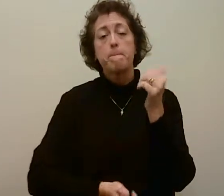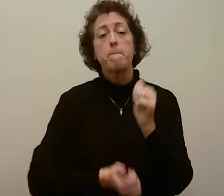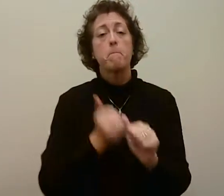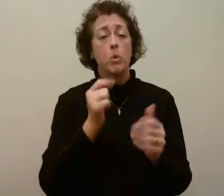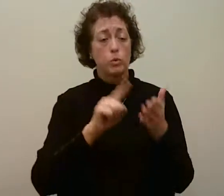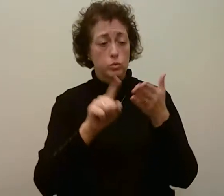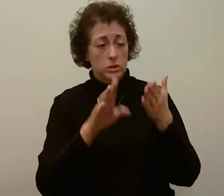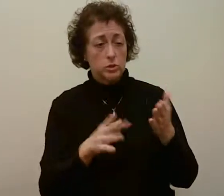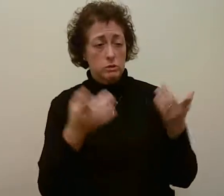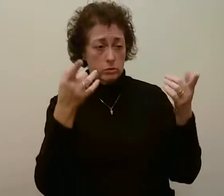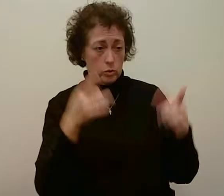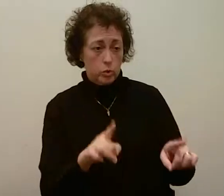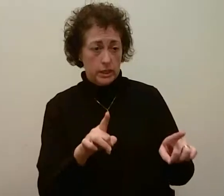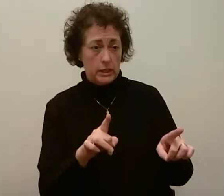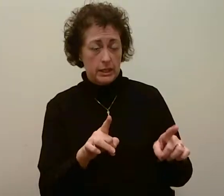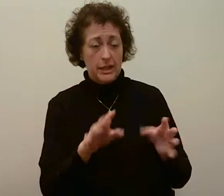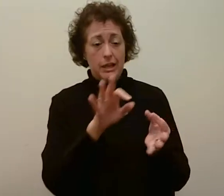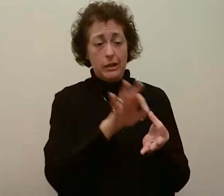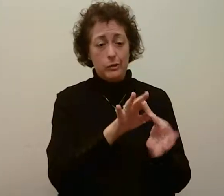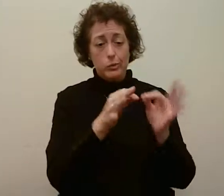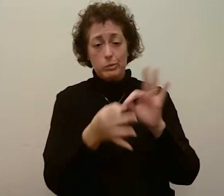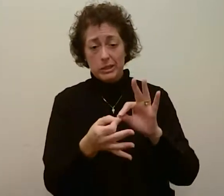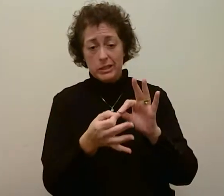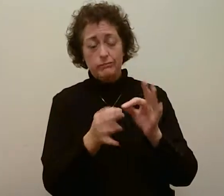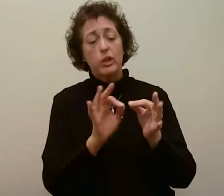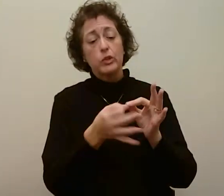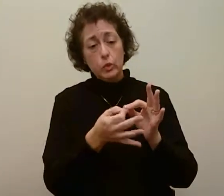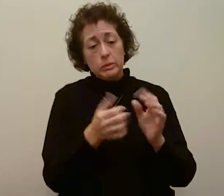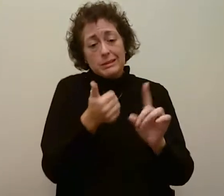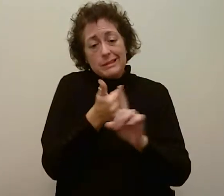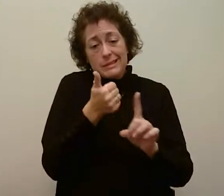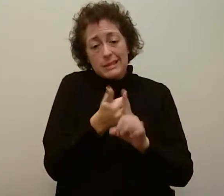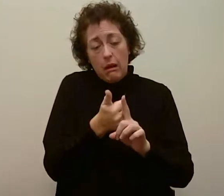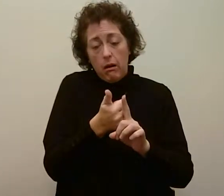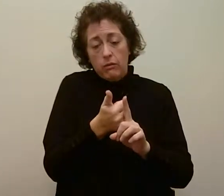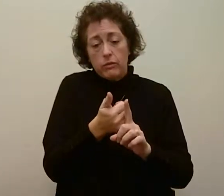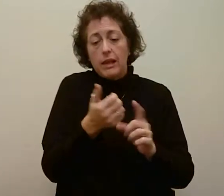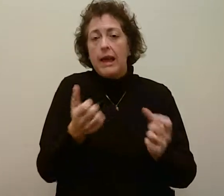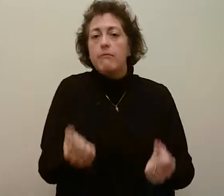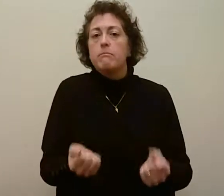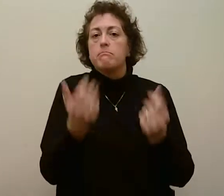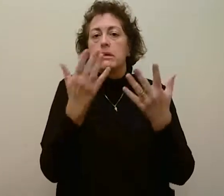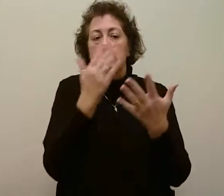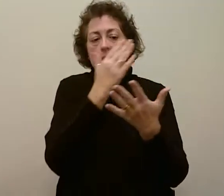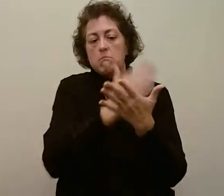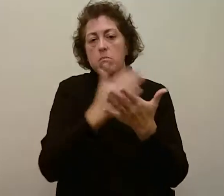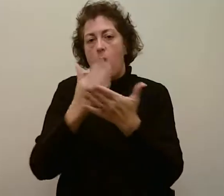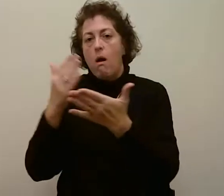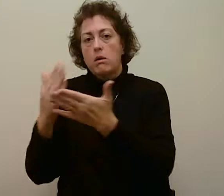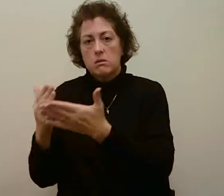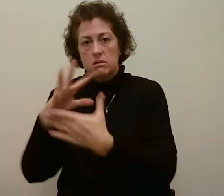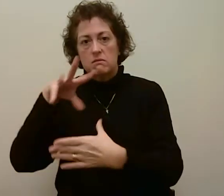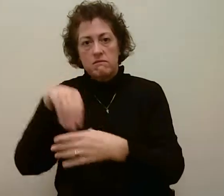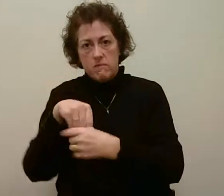researchers agree that interpretation itself is a multi-stage process, but that the names